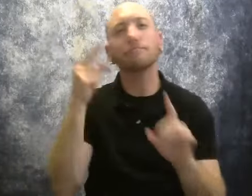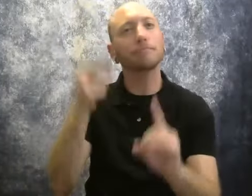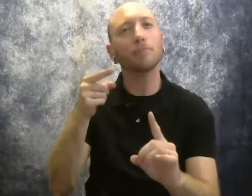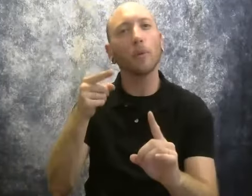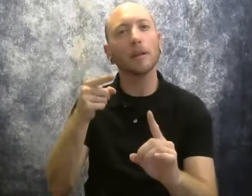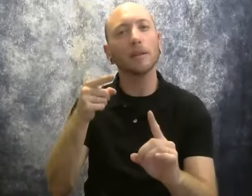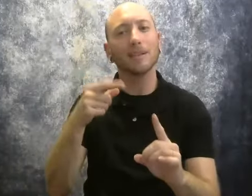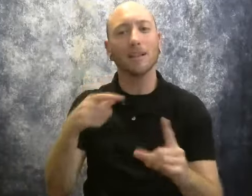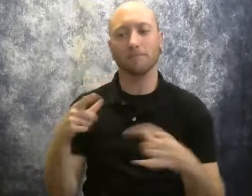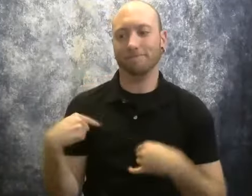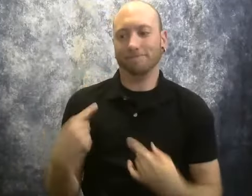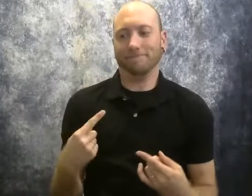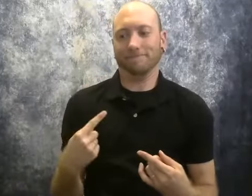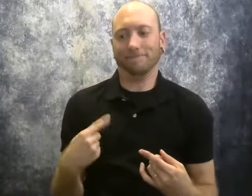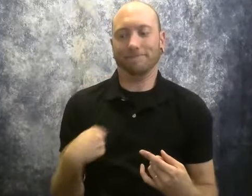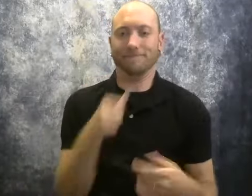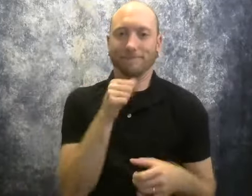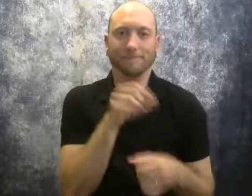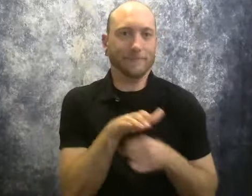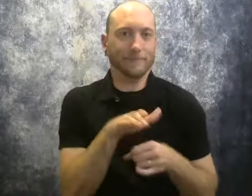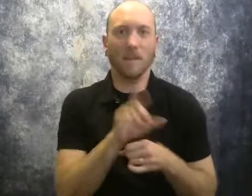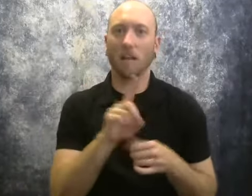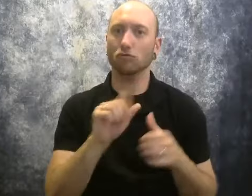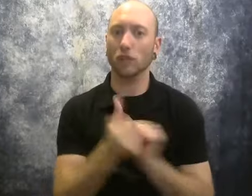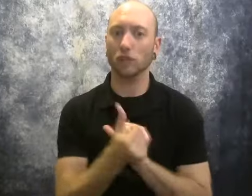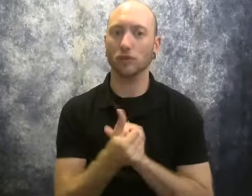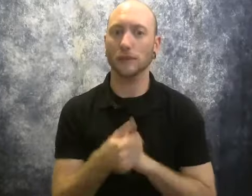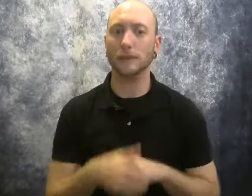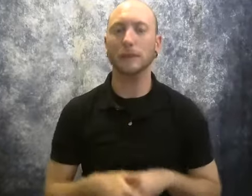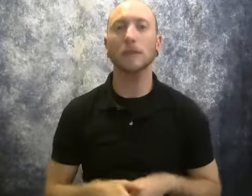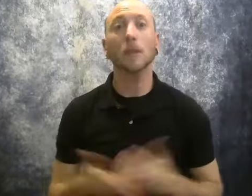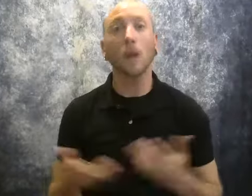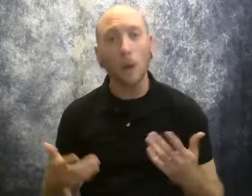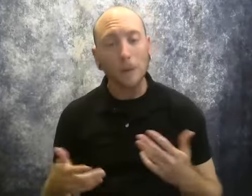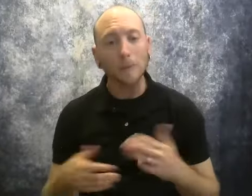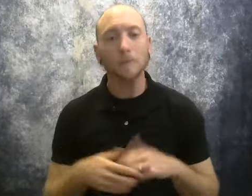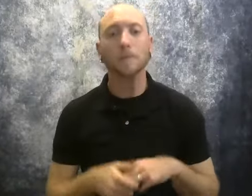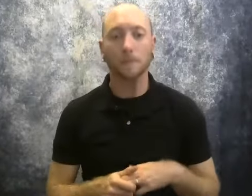there?" Because I realised I had to do something more than I had been doing. And